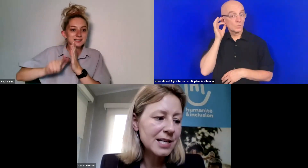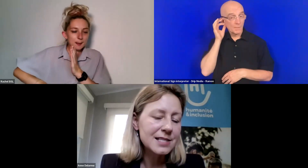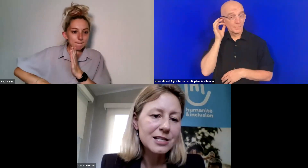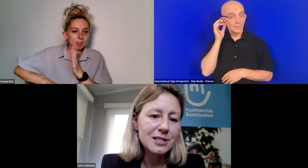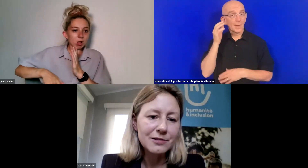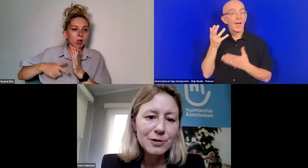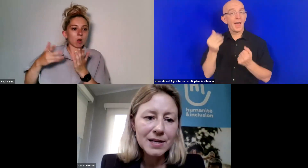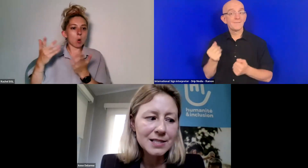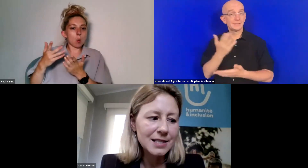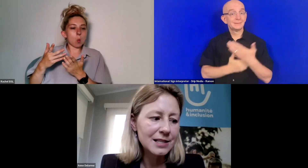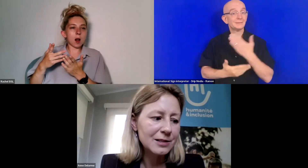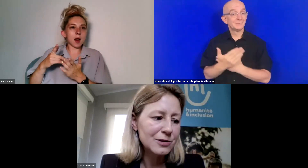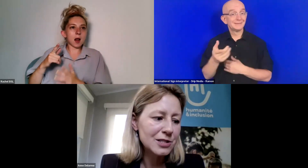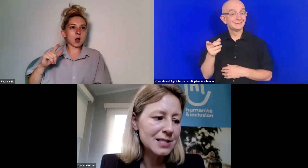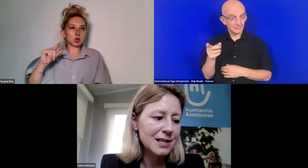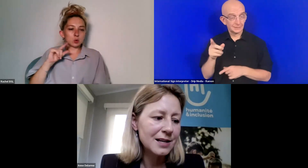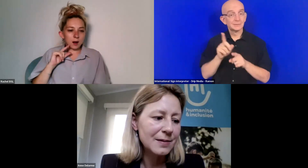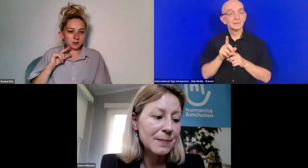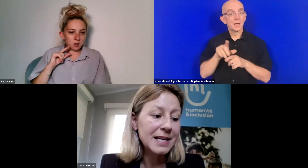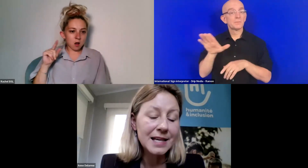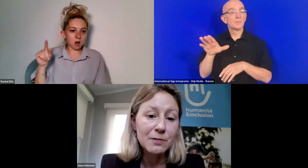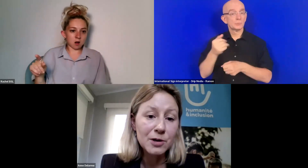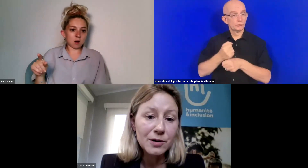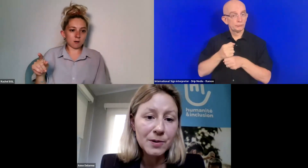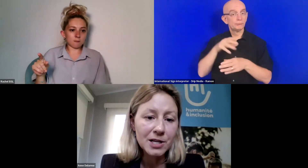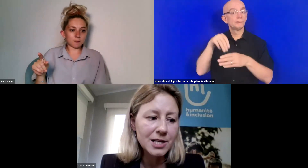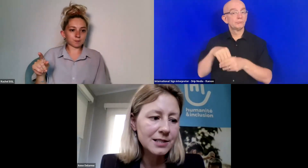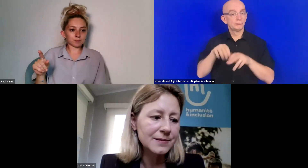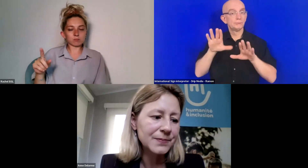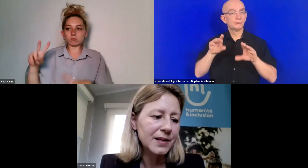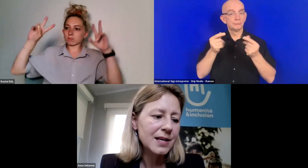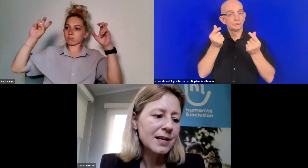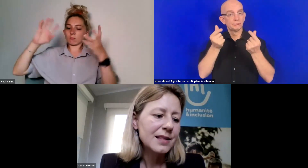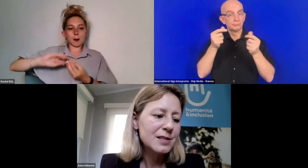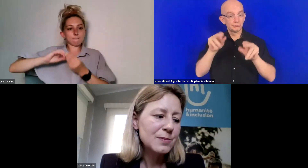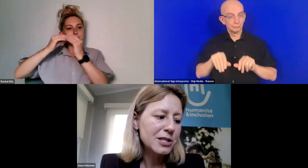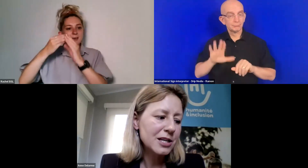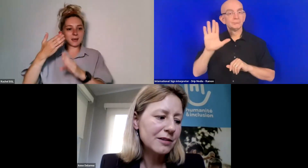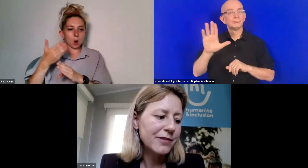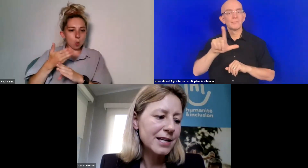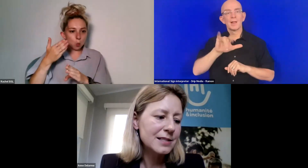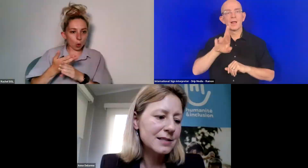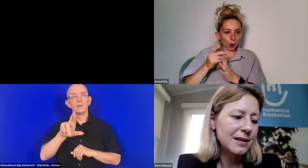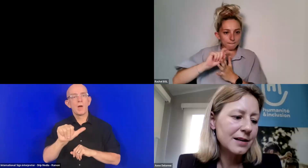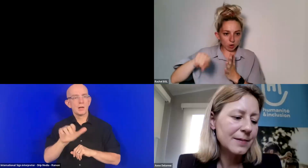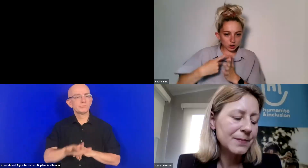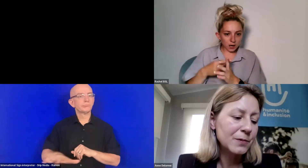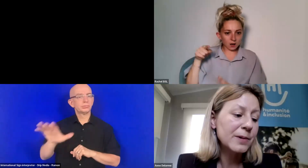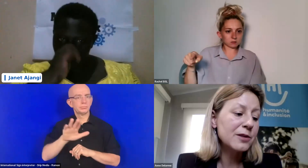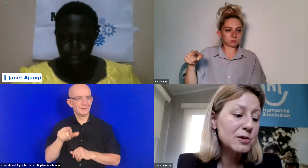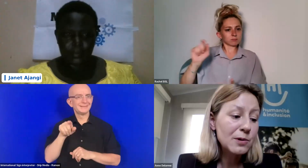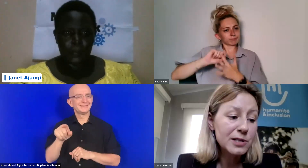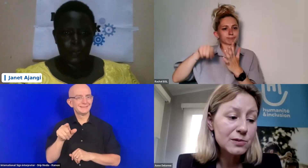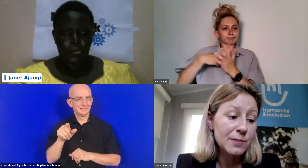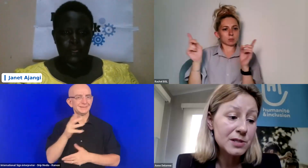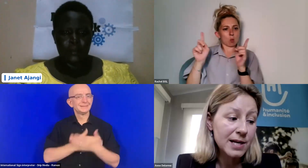partner organization of Humanity and Inclusion's Making It Work project. This project fights, well,